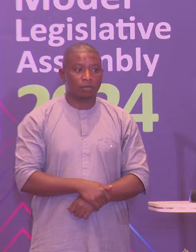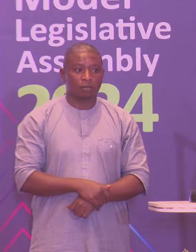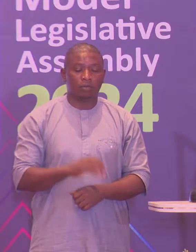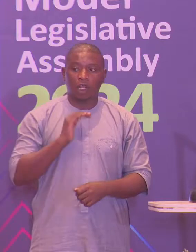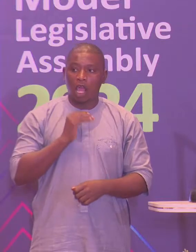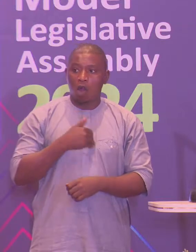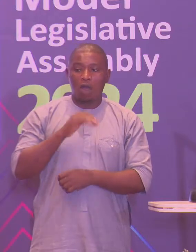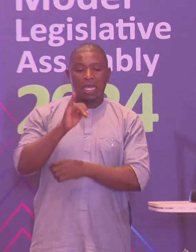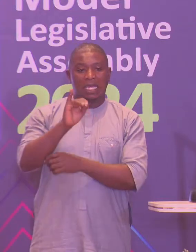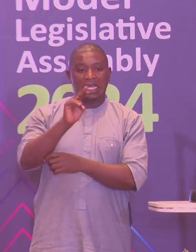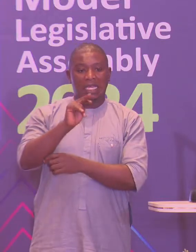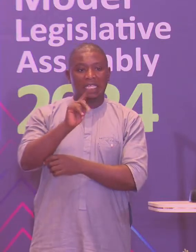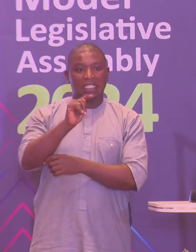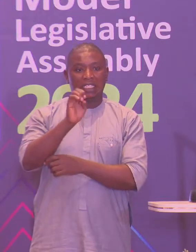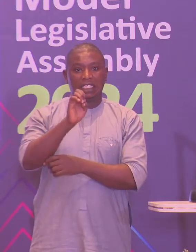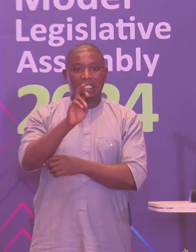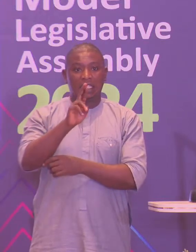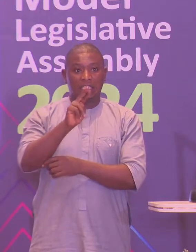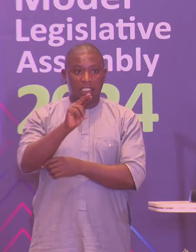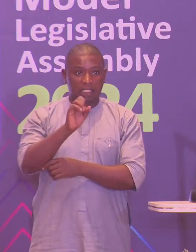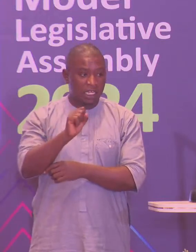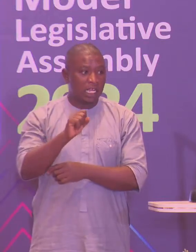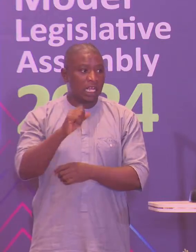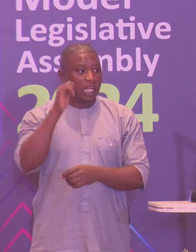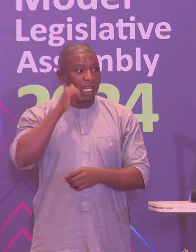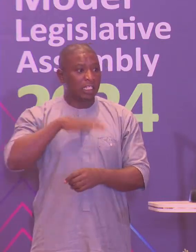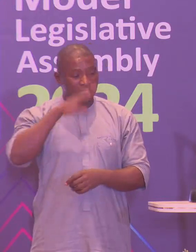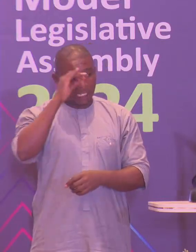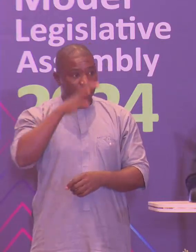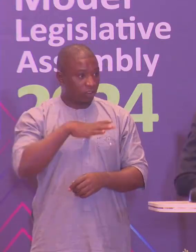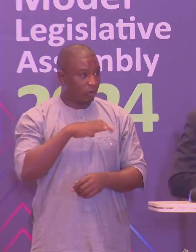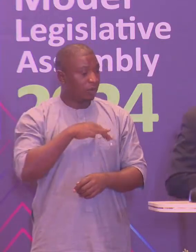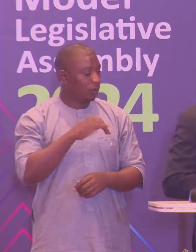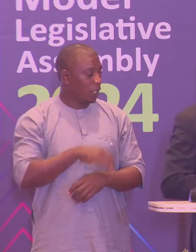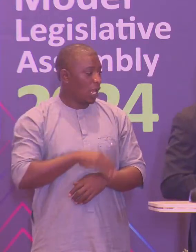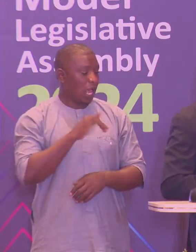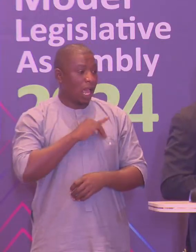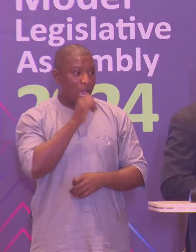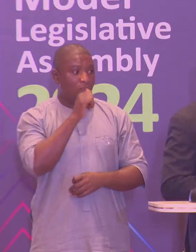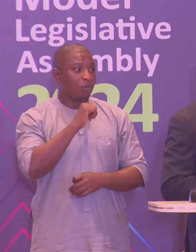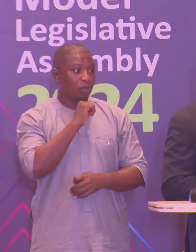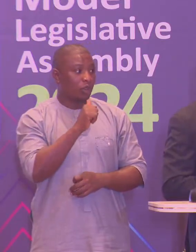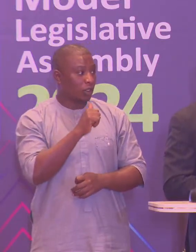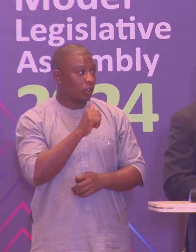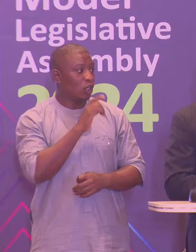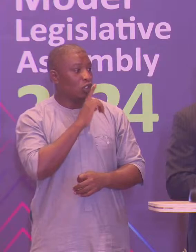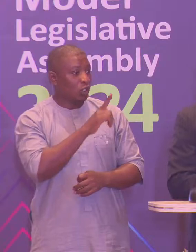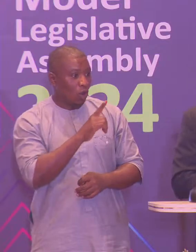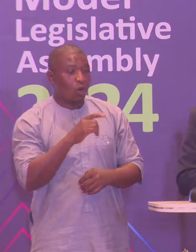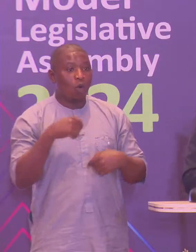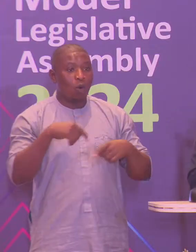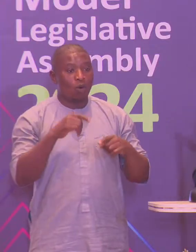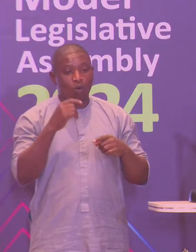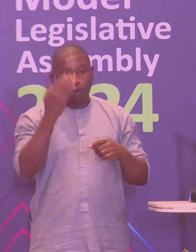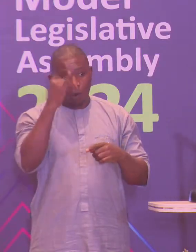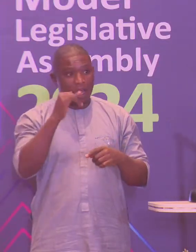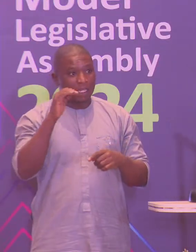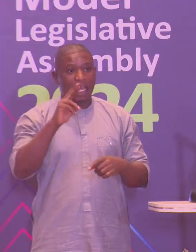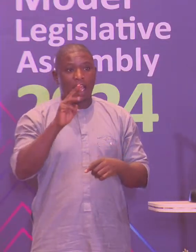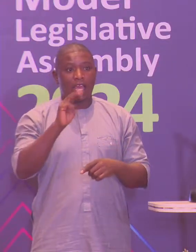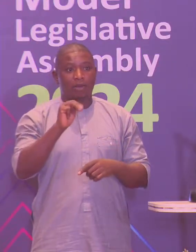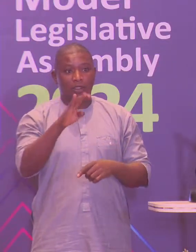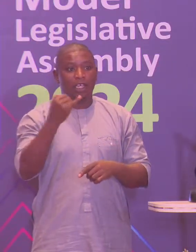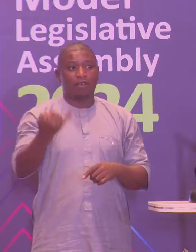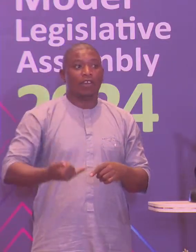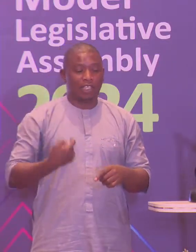interns, ladies and gentlemen. I think the MC gave the welcome remarks. I'm not quite sure why he invited me to come and give the